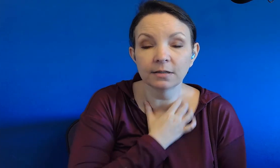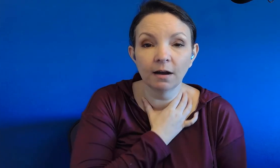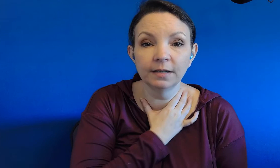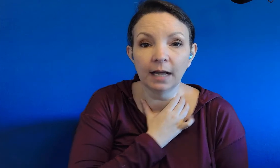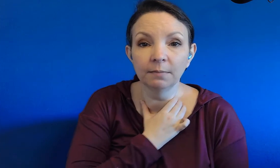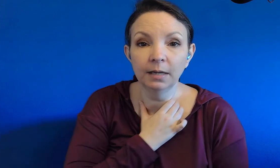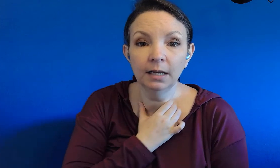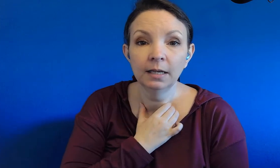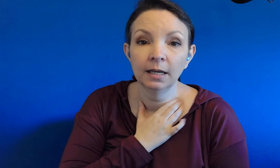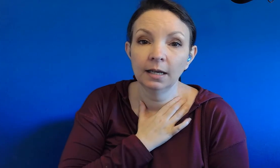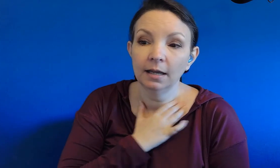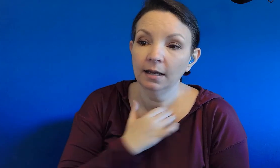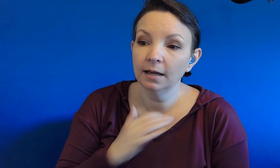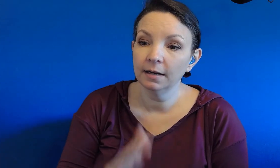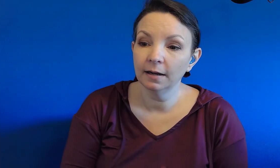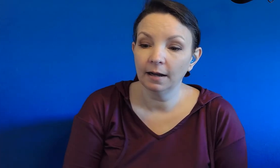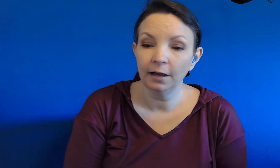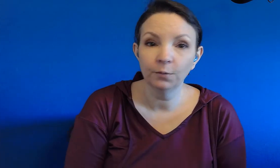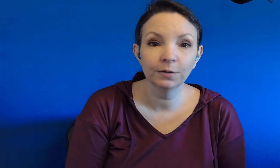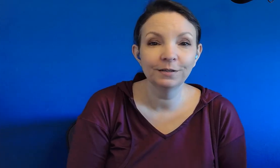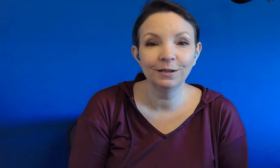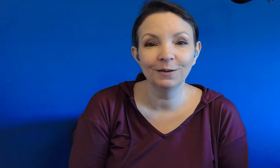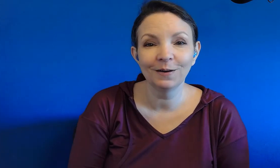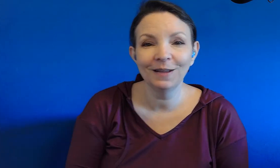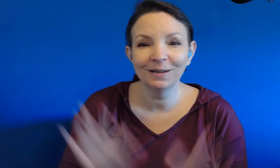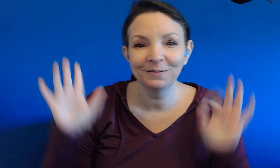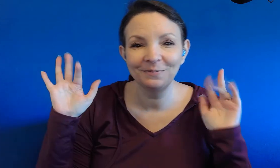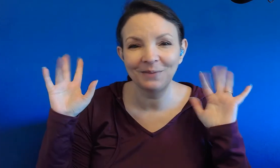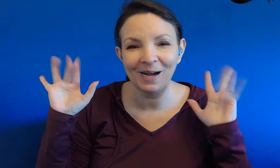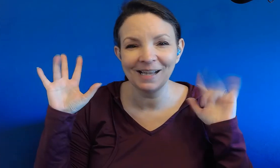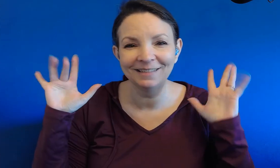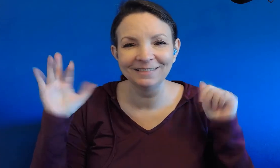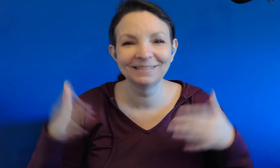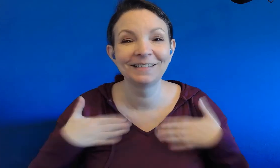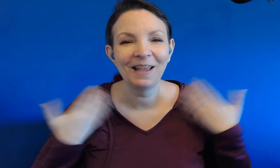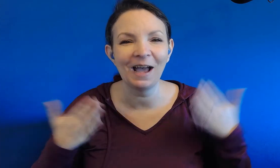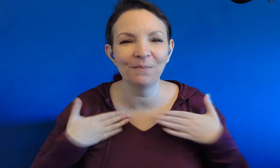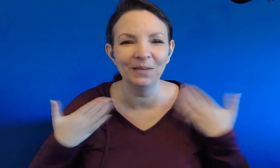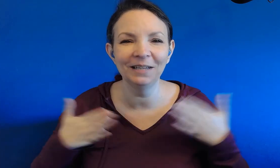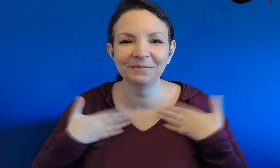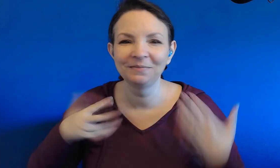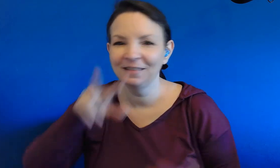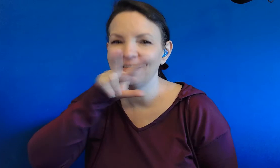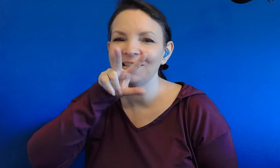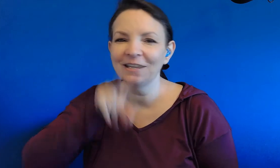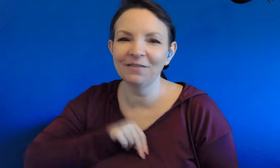contact me. And I will see you all later. Bye. Happy Thanksgiving.